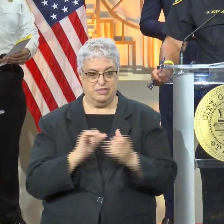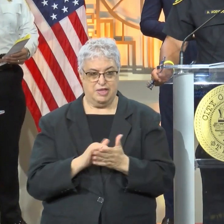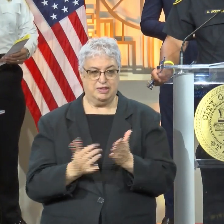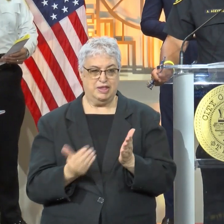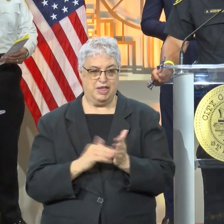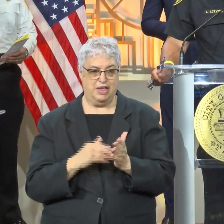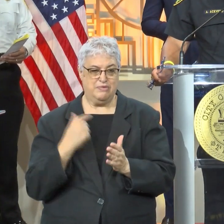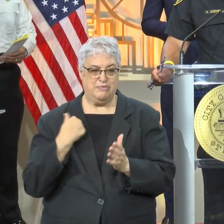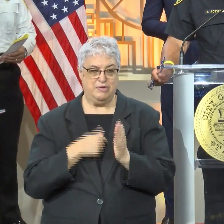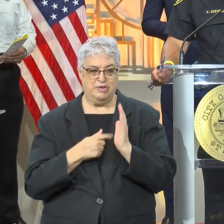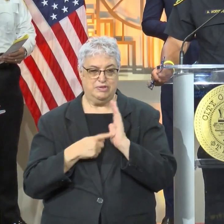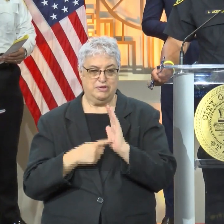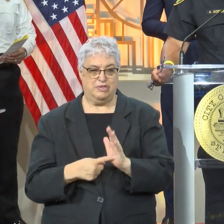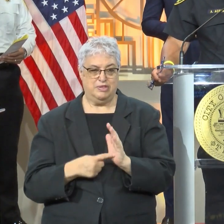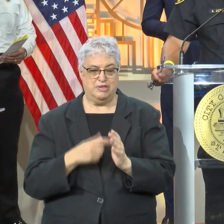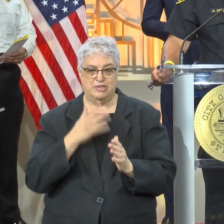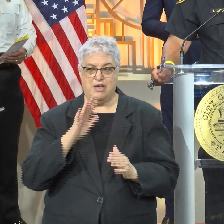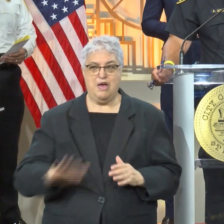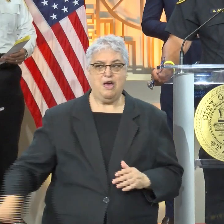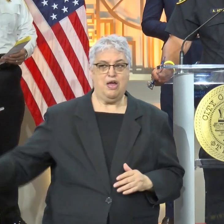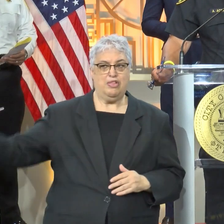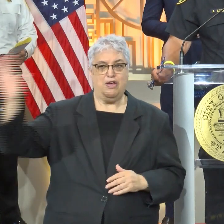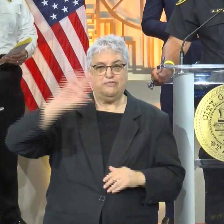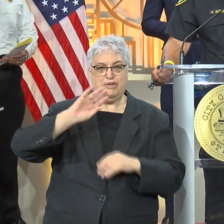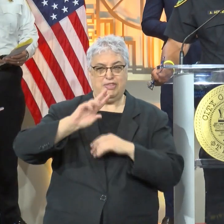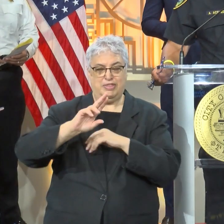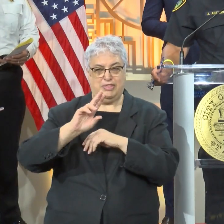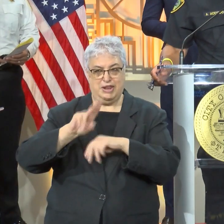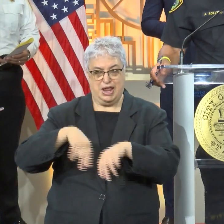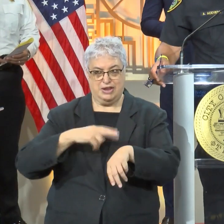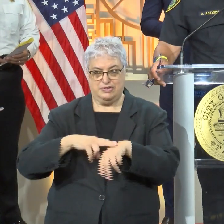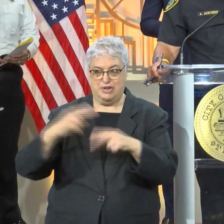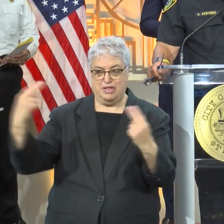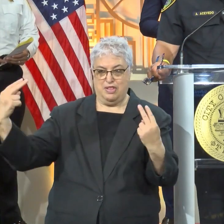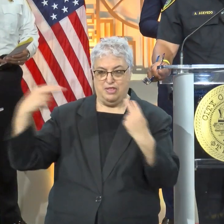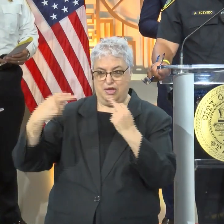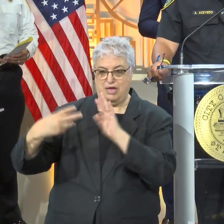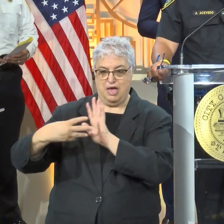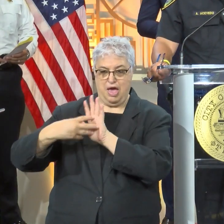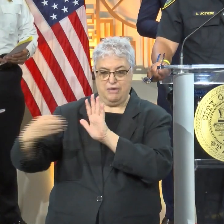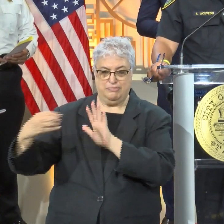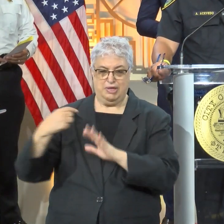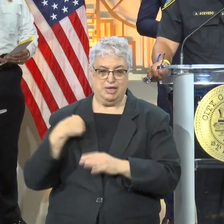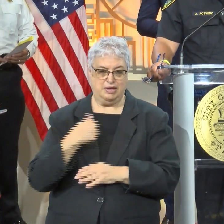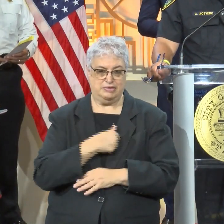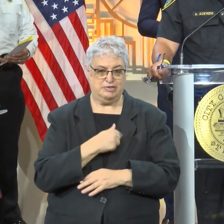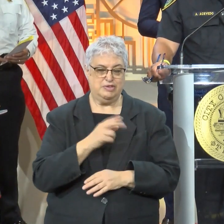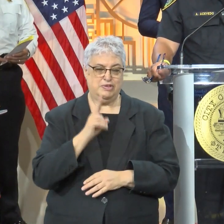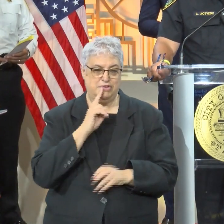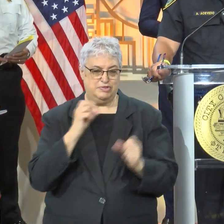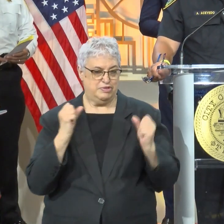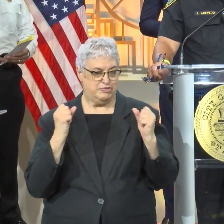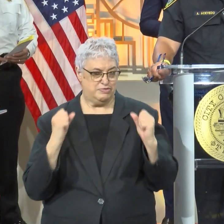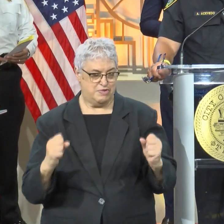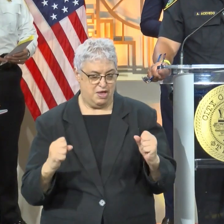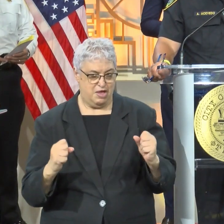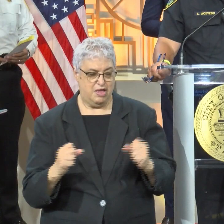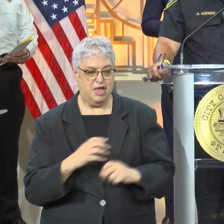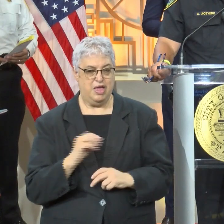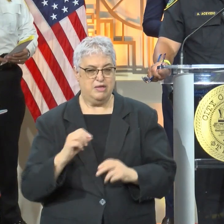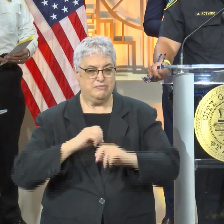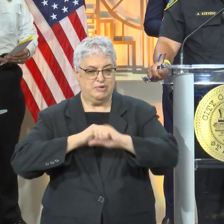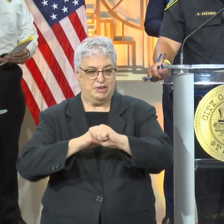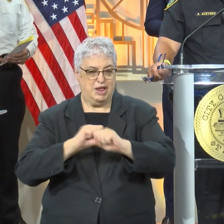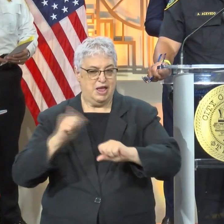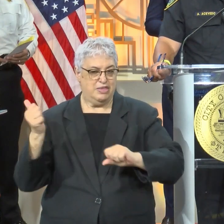we're setting the way for the rest of the nation. So let's continue to be patriots, and let's continue to be Houston strong. Let's continue to protect one